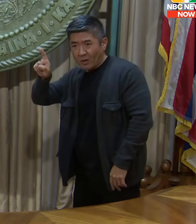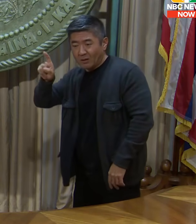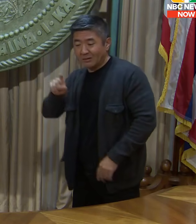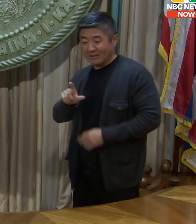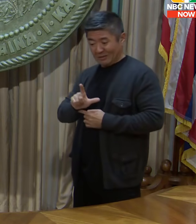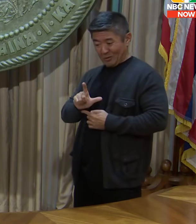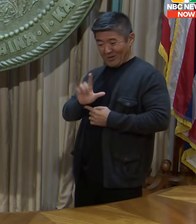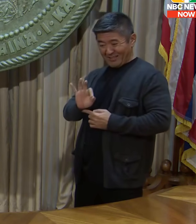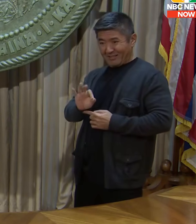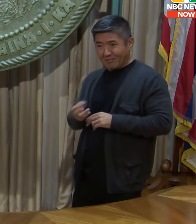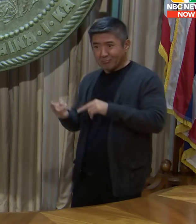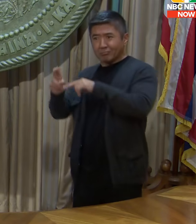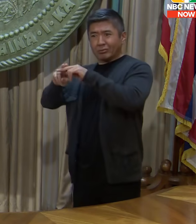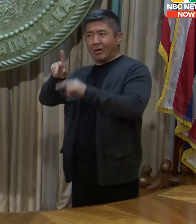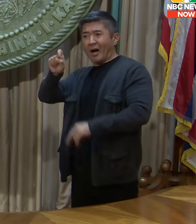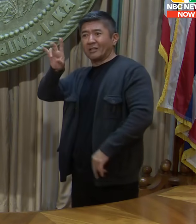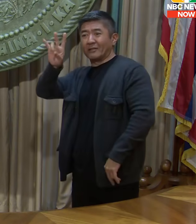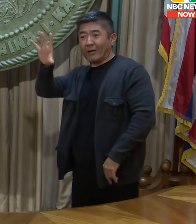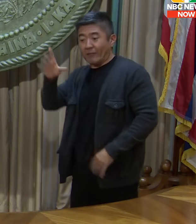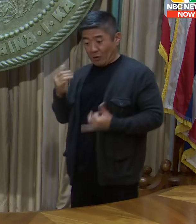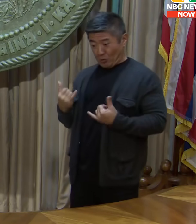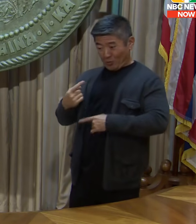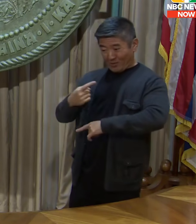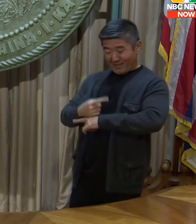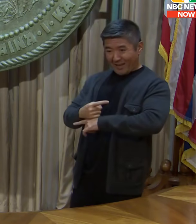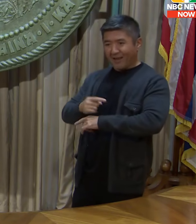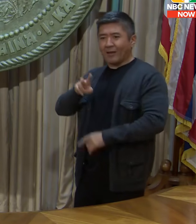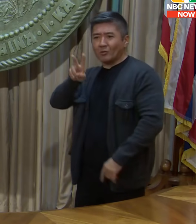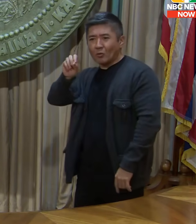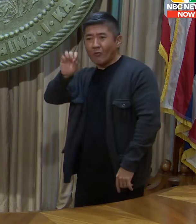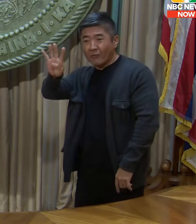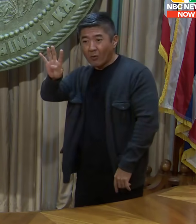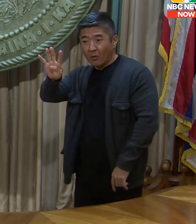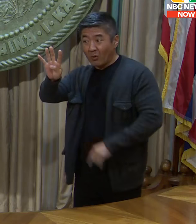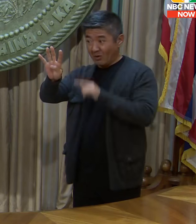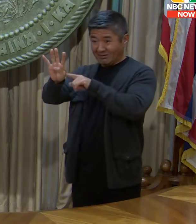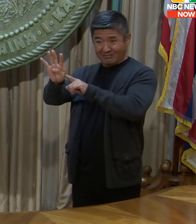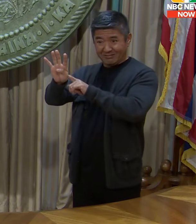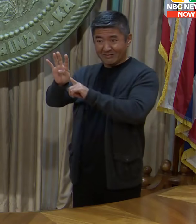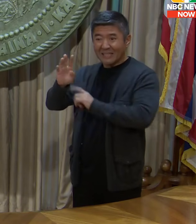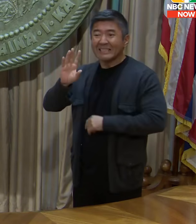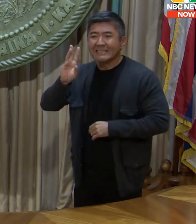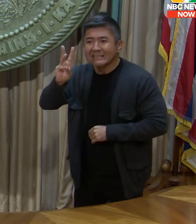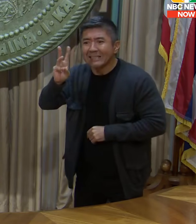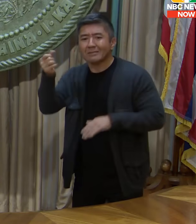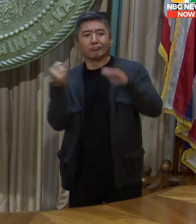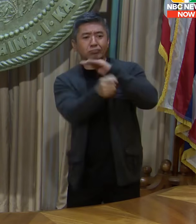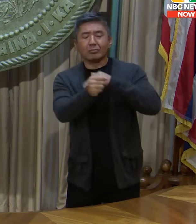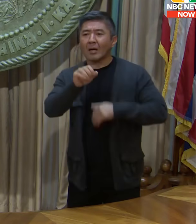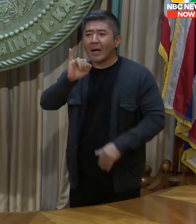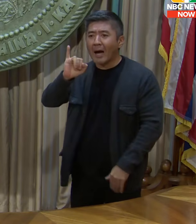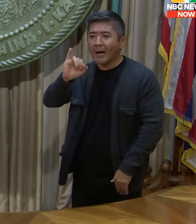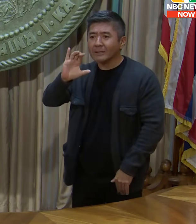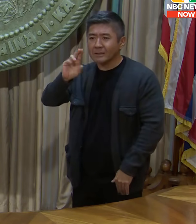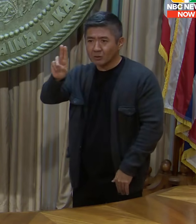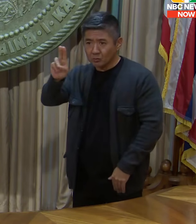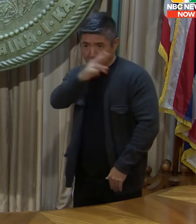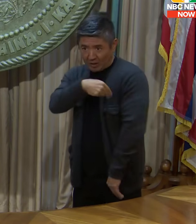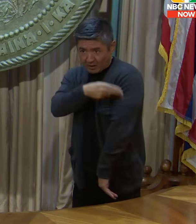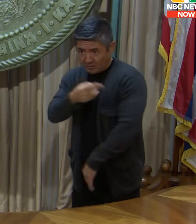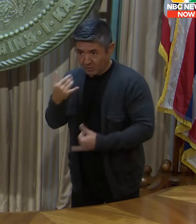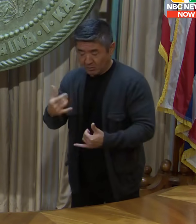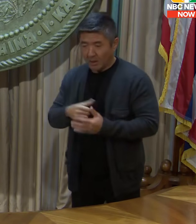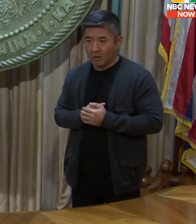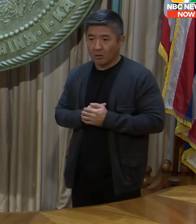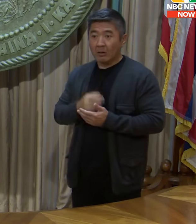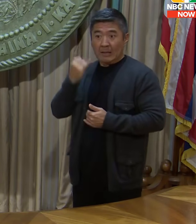29th 175, and today 204 cases, of which 6 of those individuals are in the intensive care unit. If we do a very good